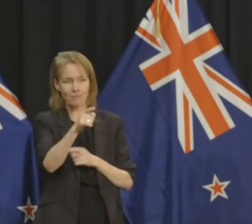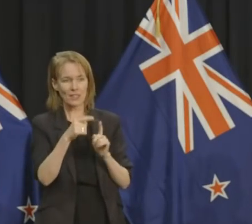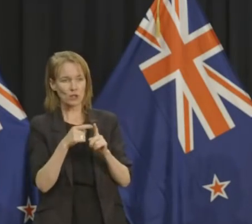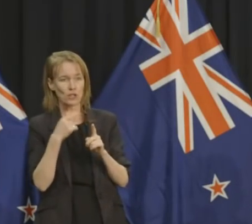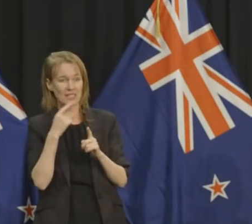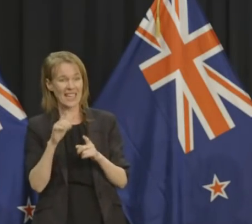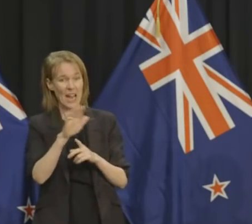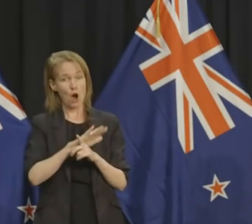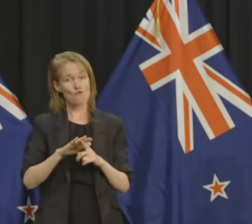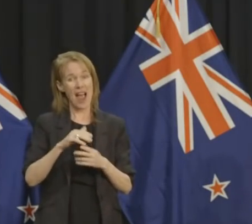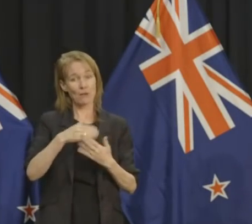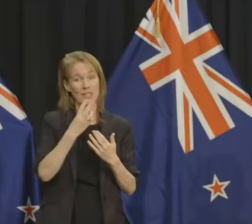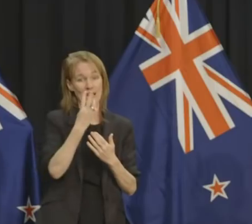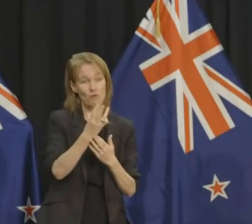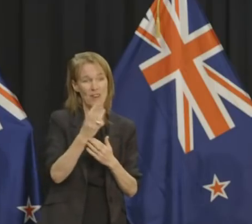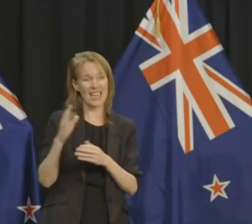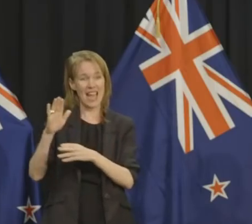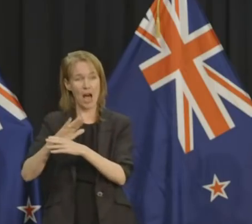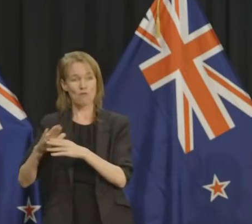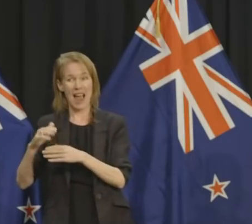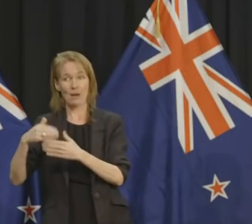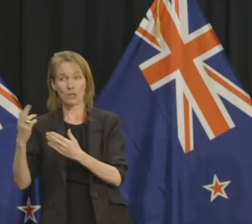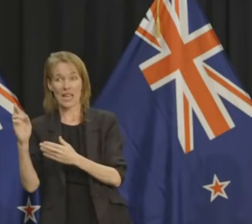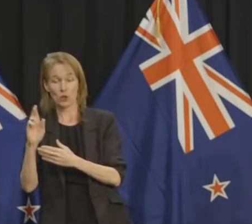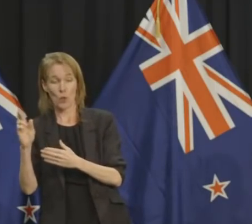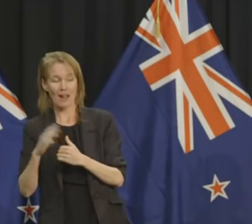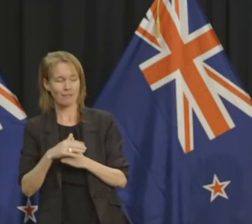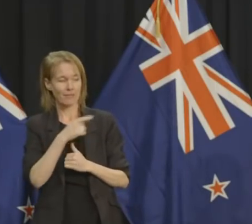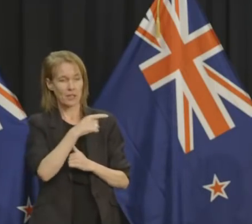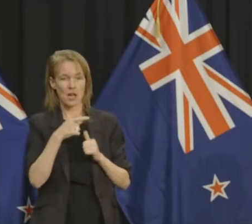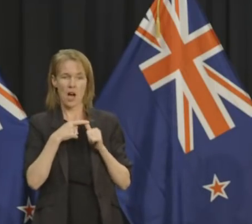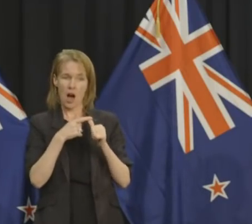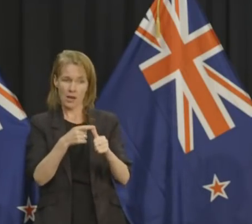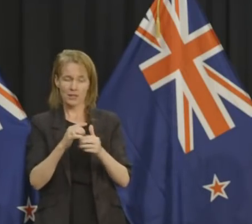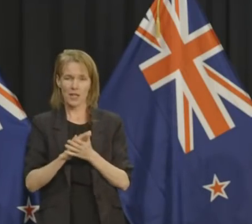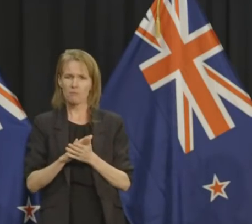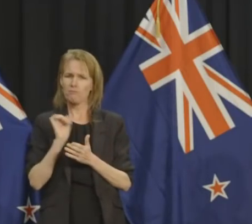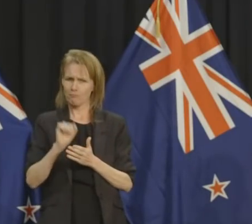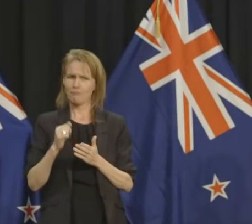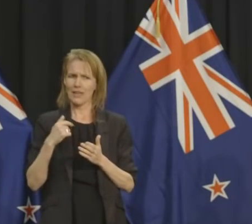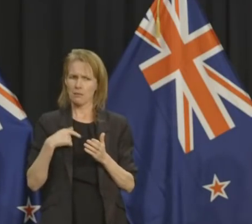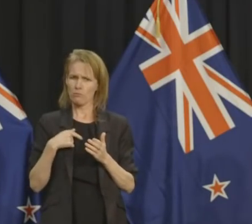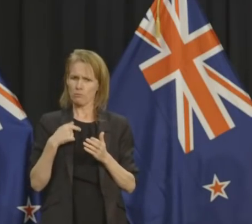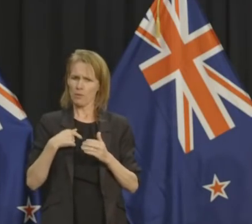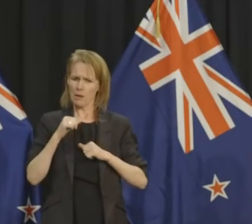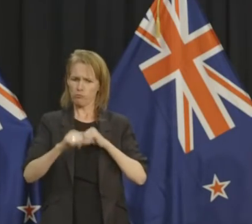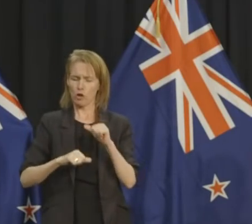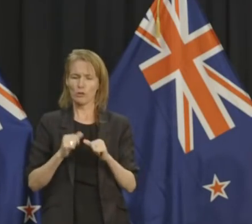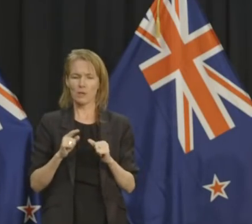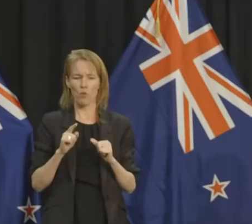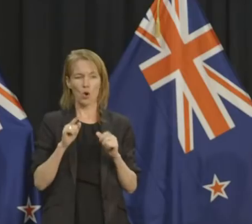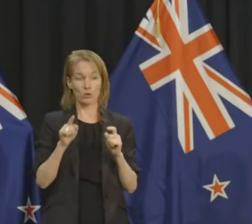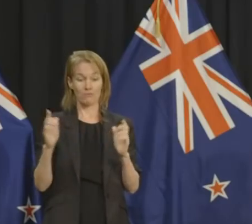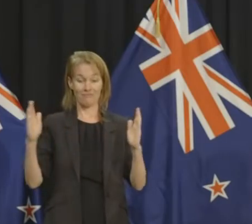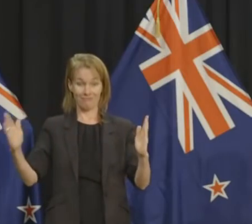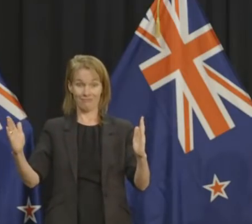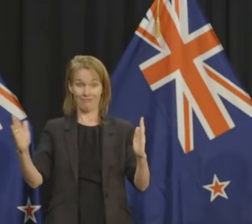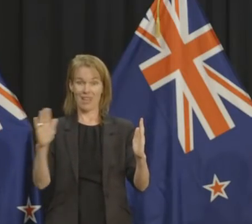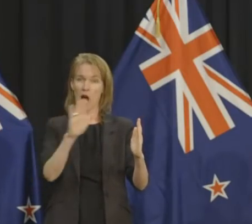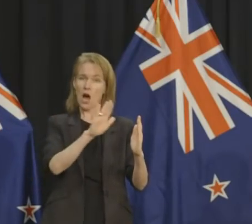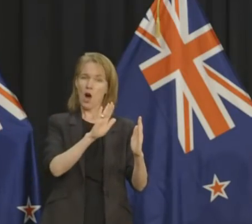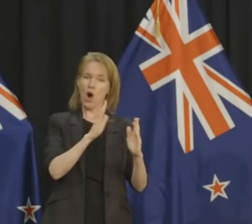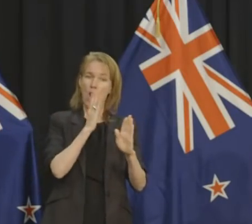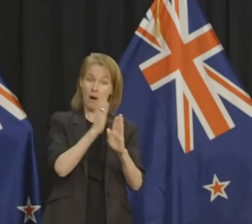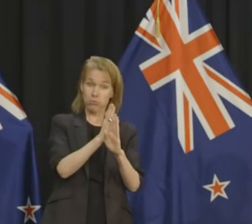That's always been the protocol. It's always been the protocol, on or around day 3 and on or around day